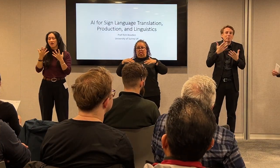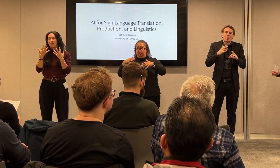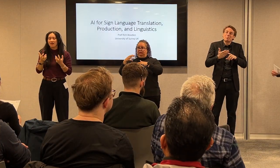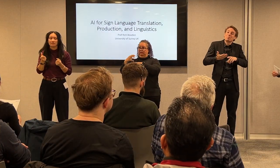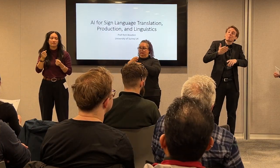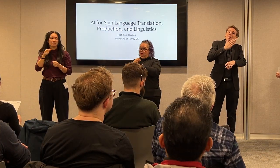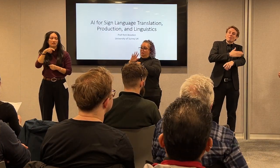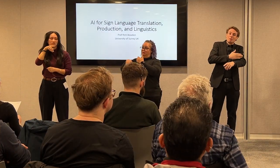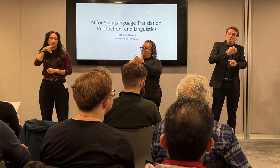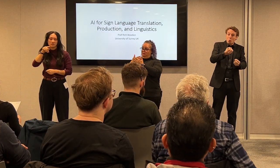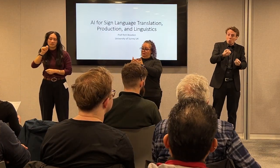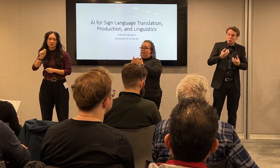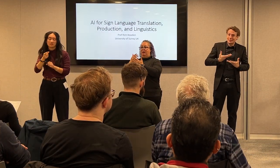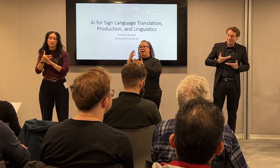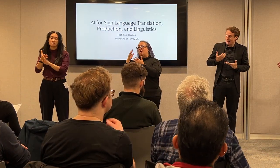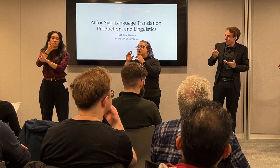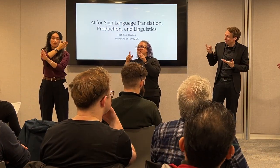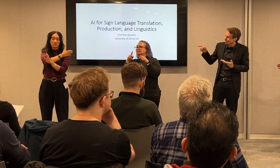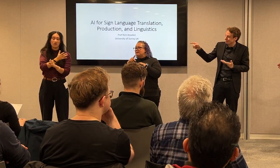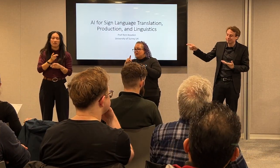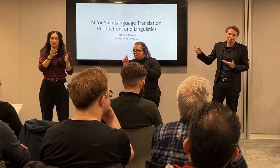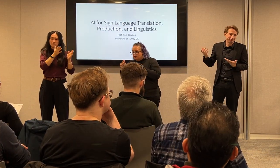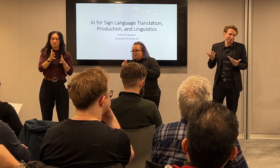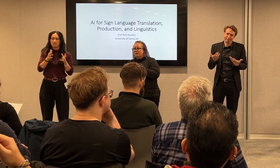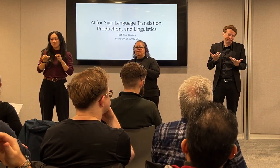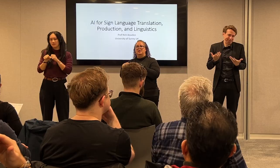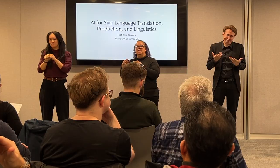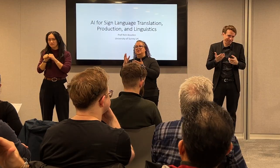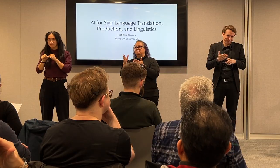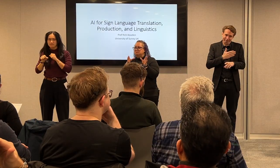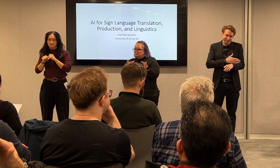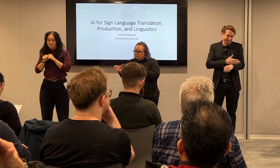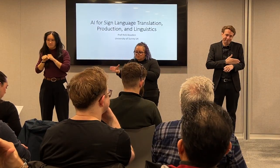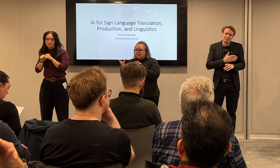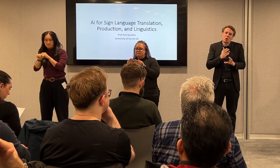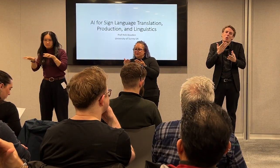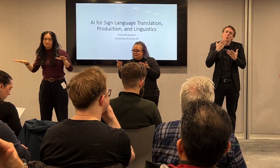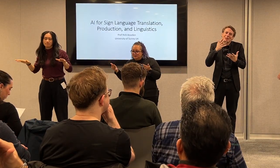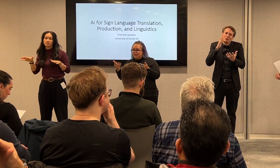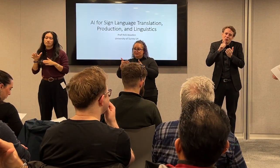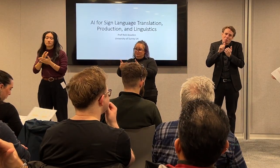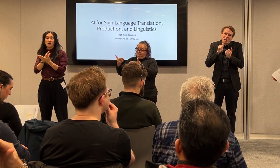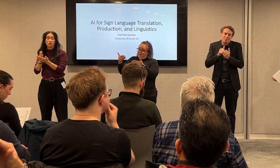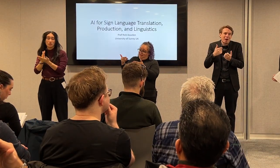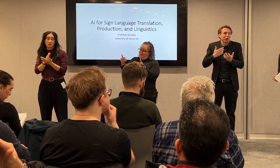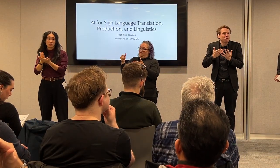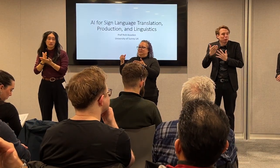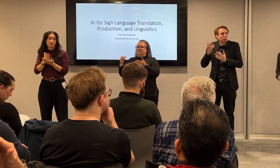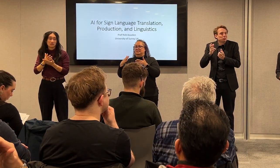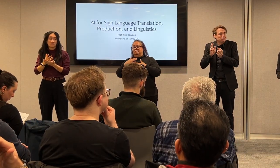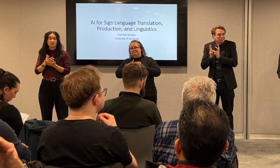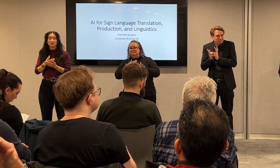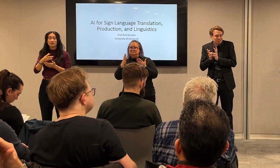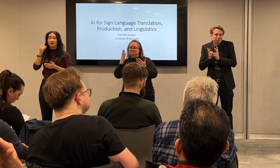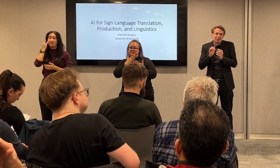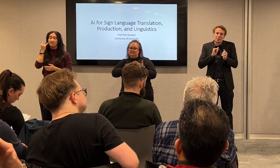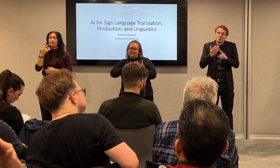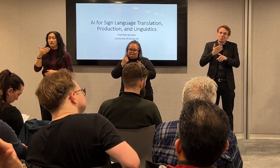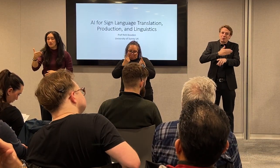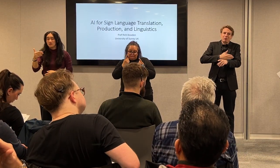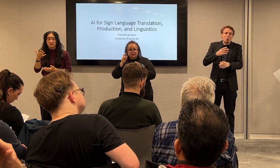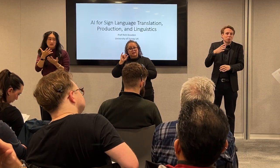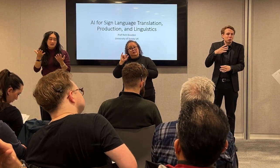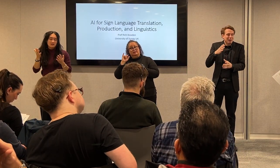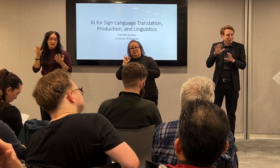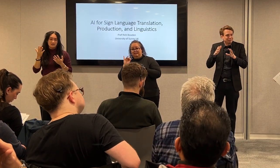in advance, and so I just want you to take that into consideration. If you have feedback for the interpreters about the content or any of